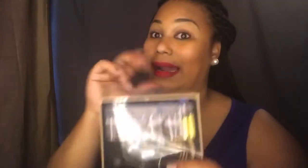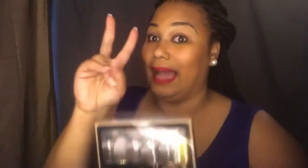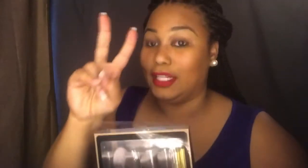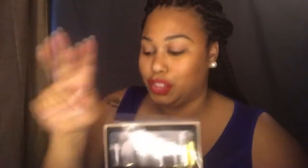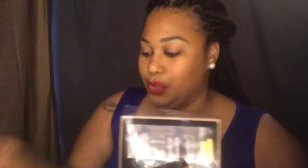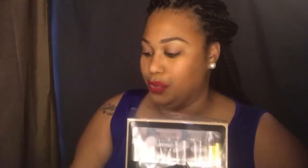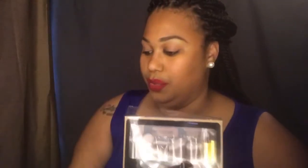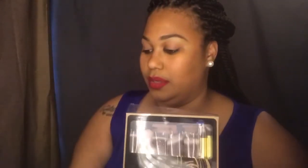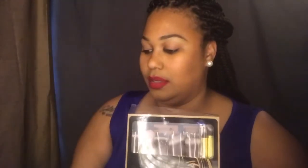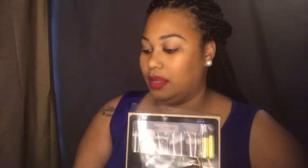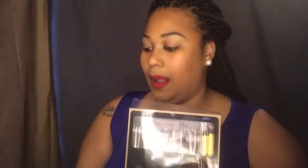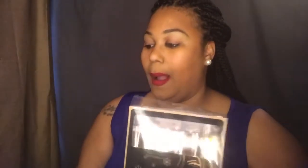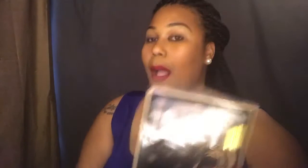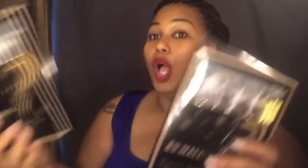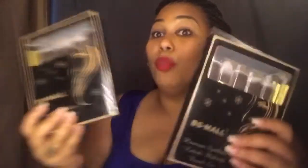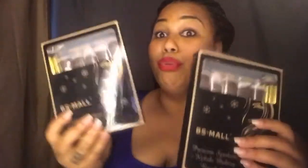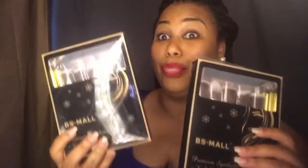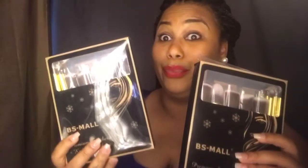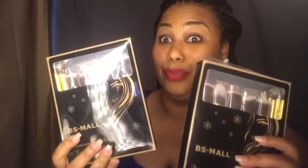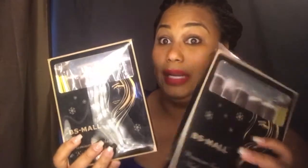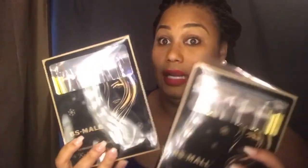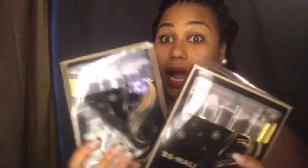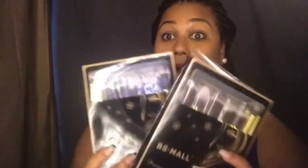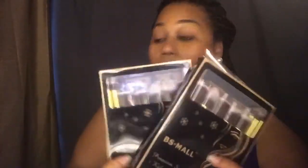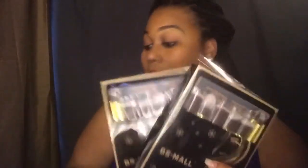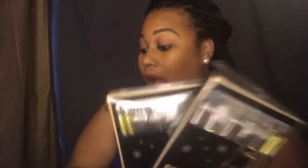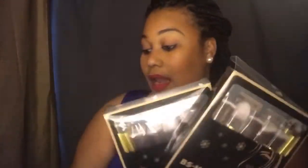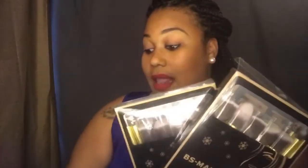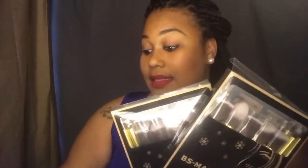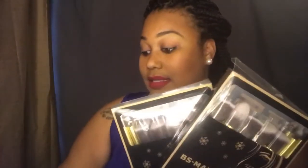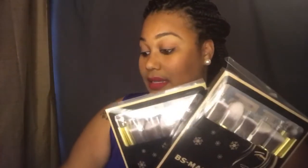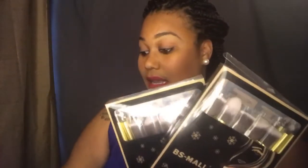not two, but three. Listen,